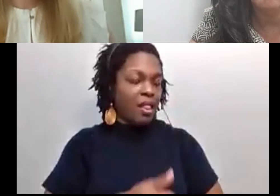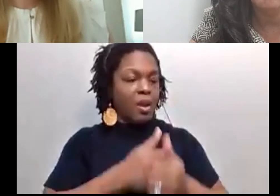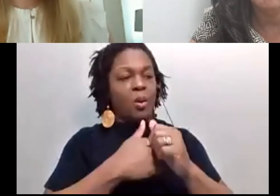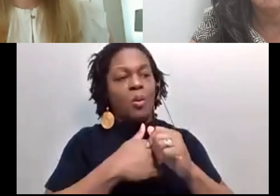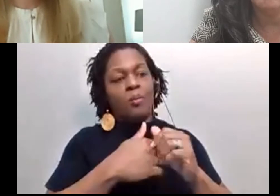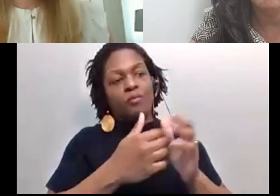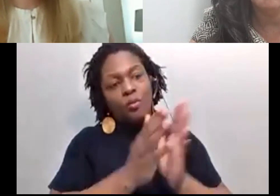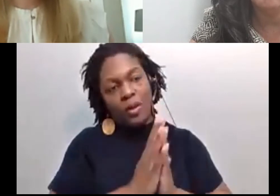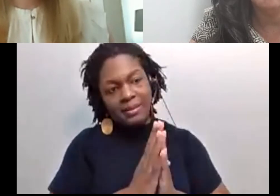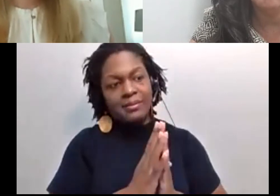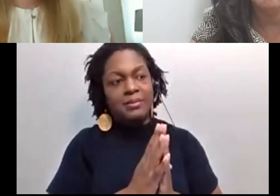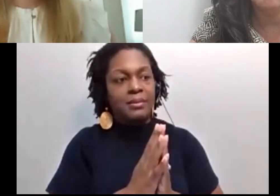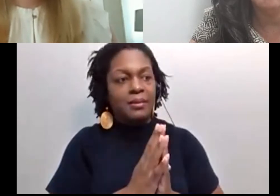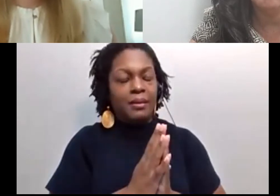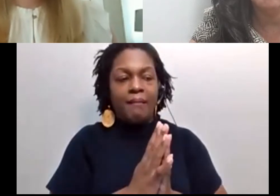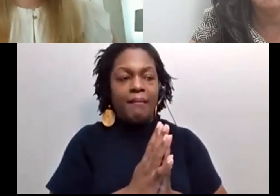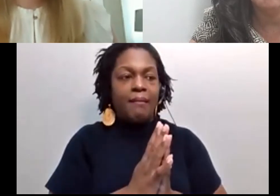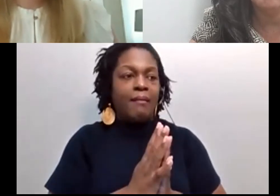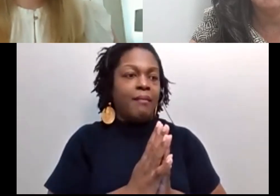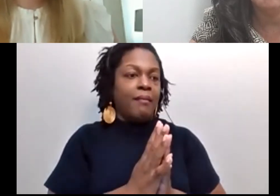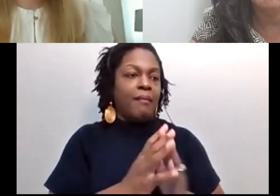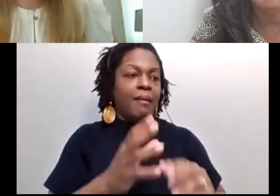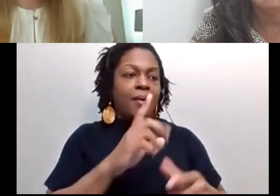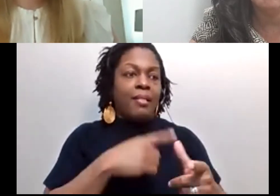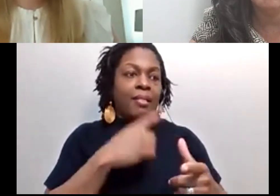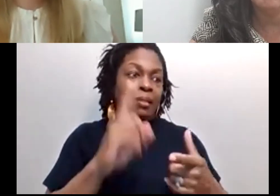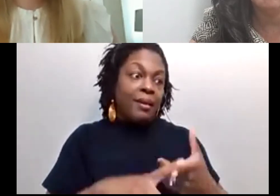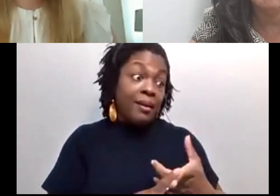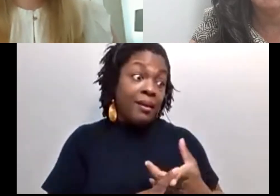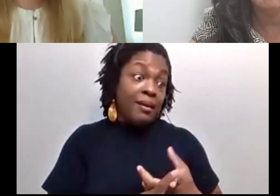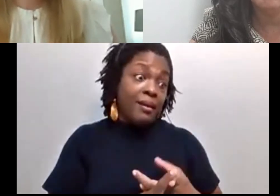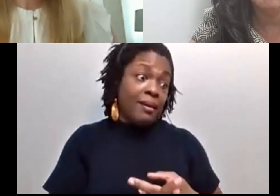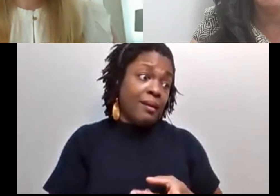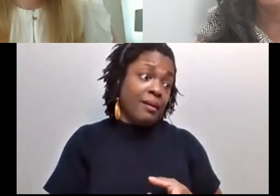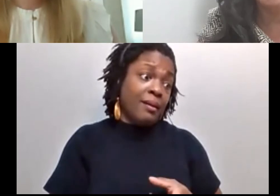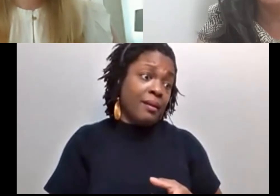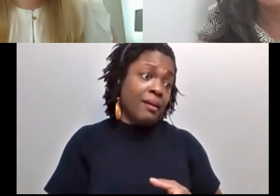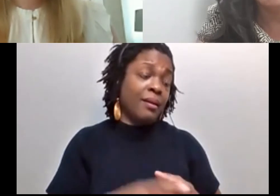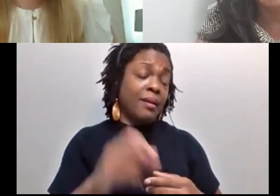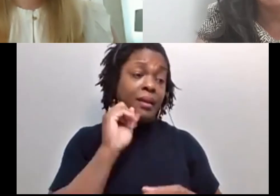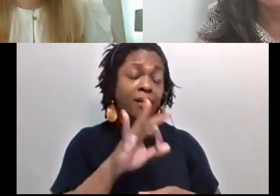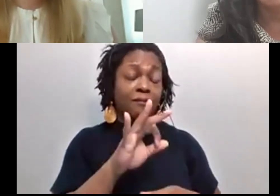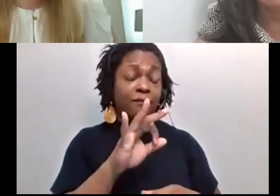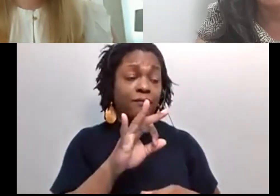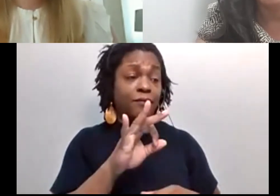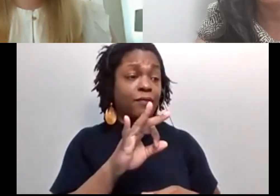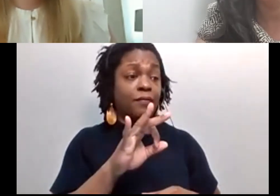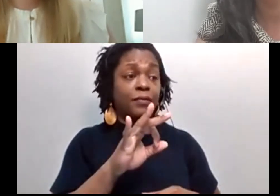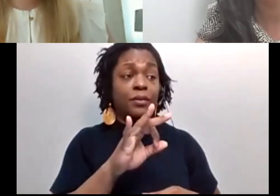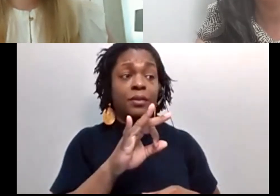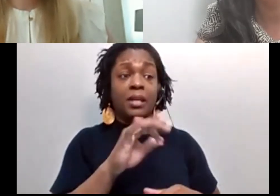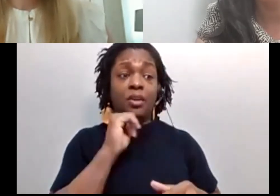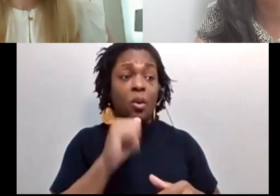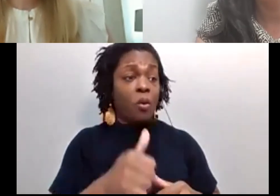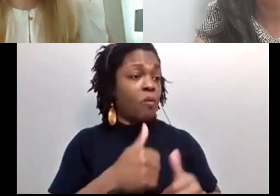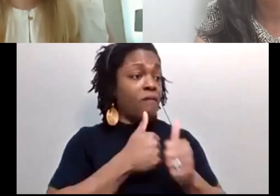And then comes the issue of what do you do about the ones that aren't compliant